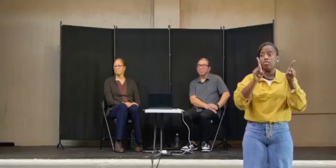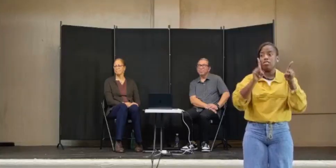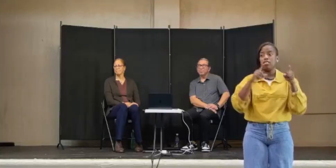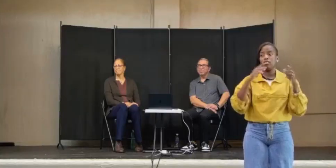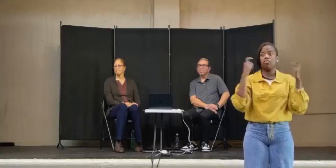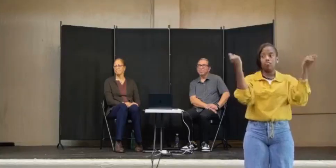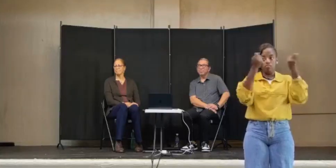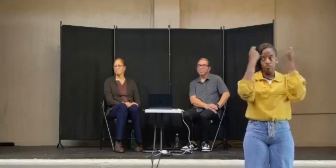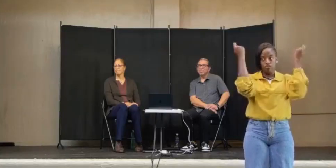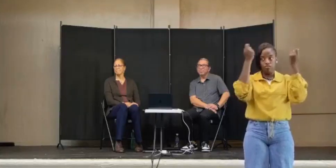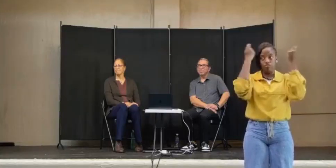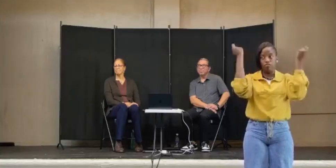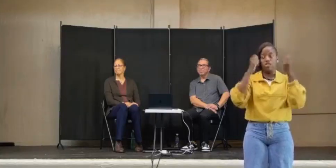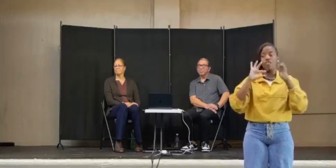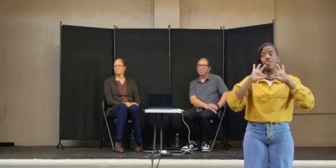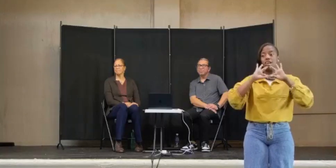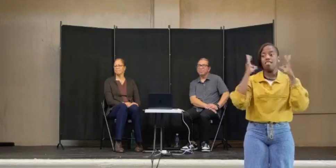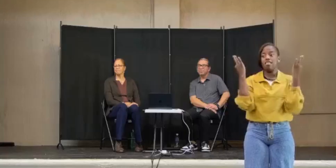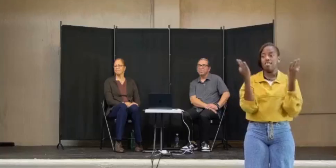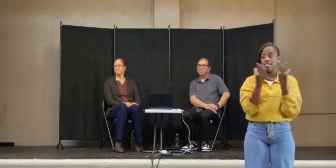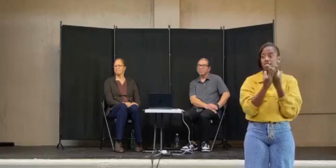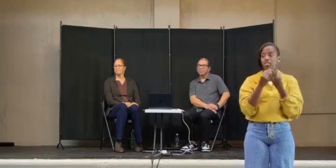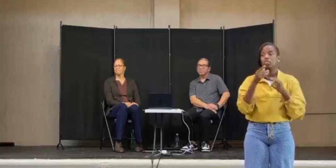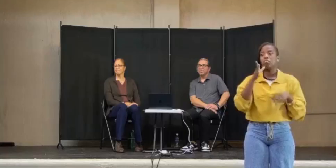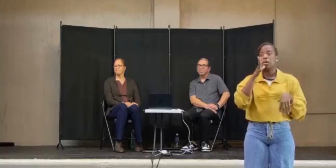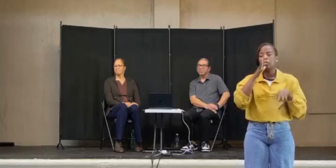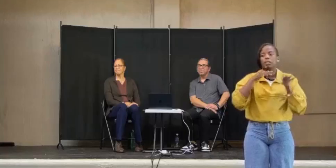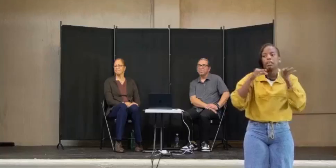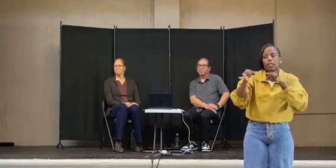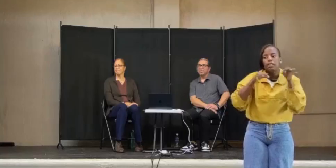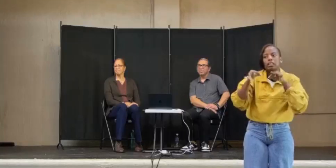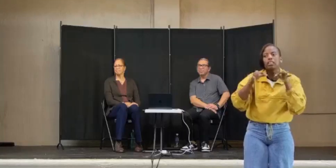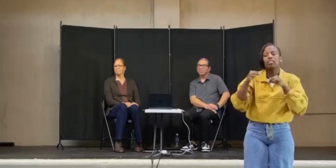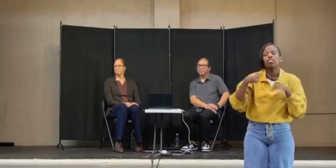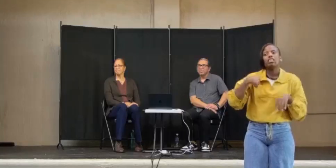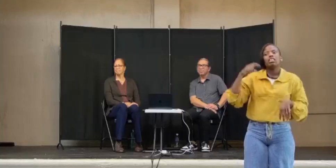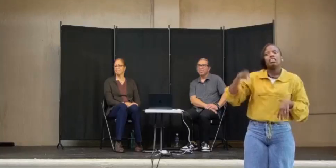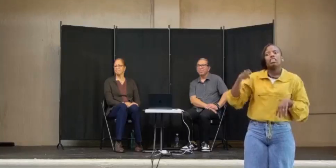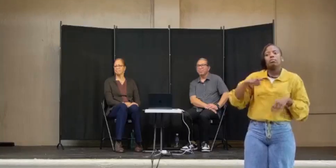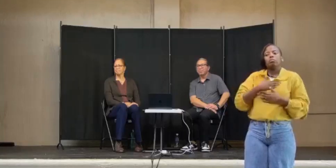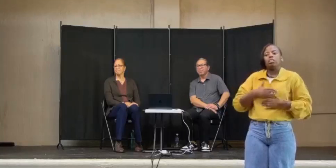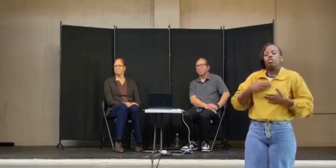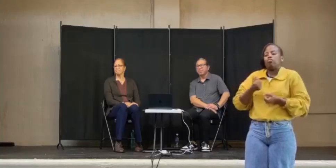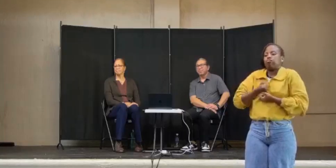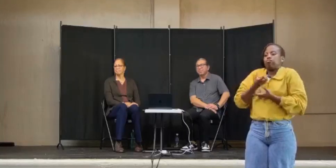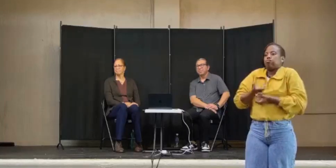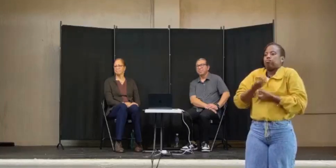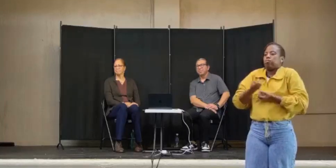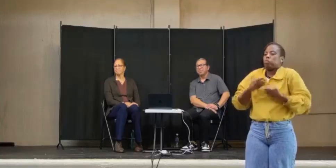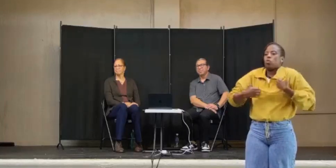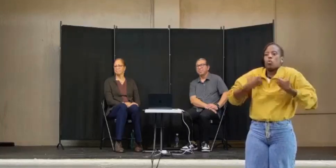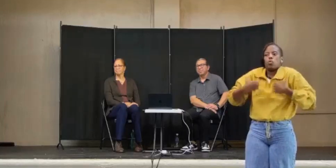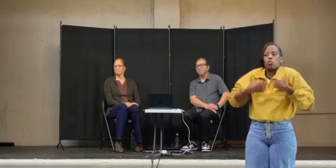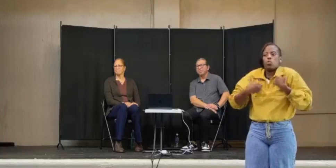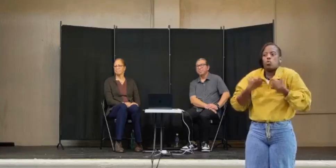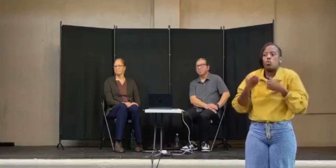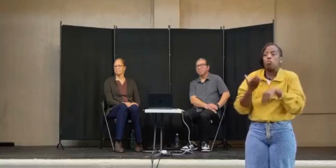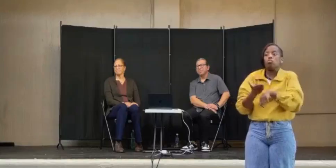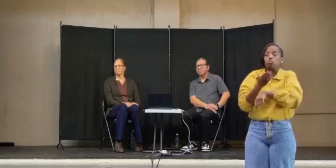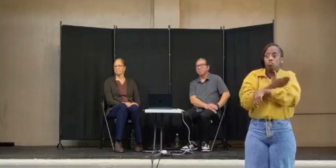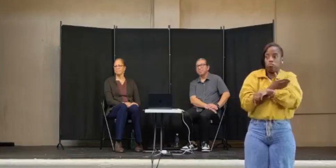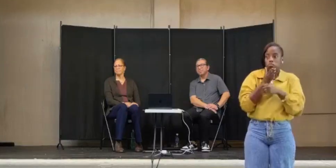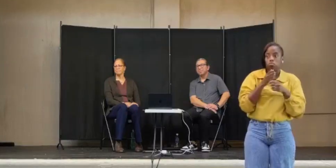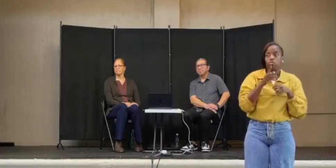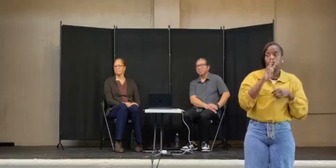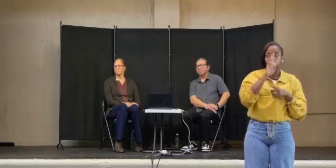hey mom, can you explain to them, and then we'll have family celebrations. My mom will explain to them again,